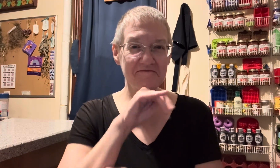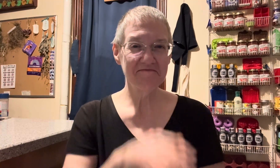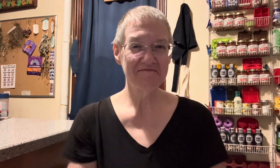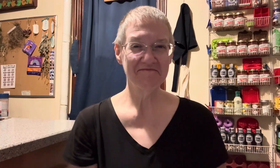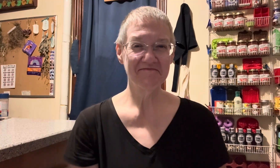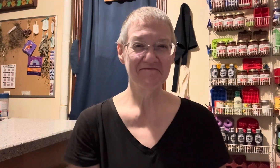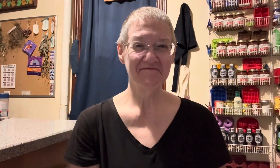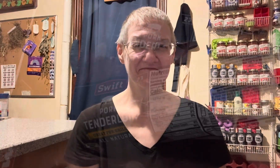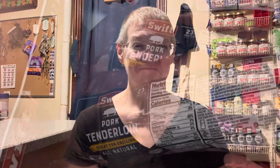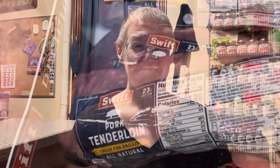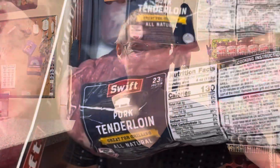only pork tenderloin.